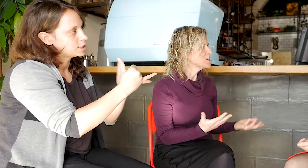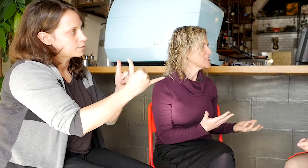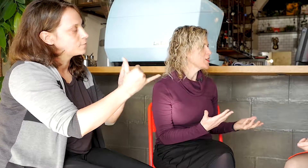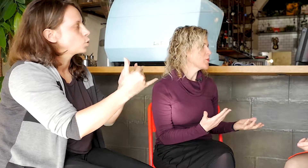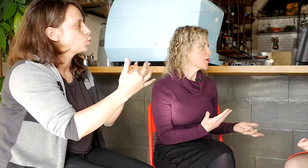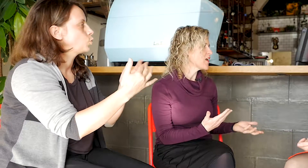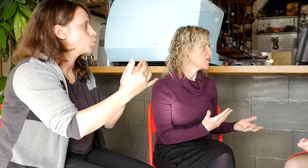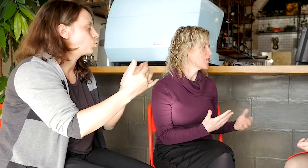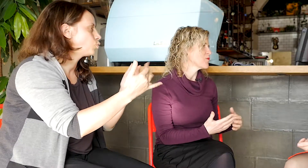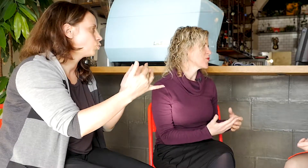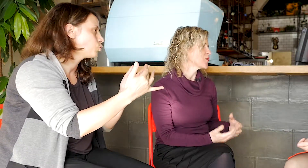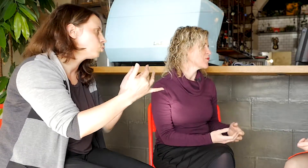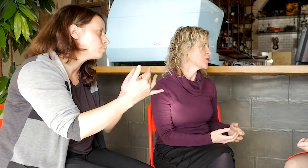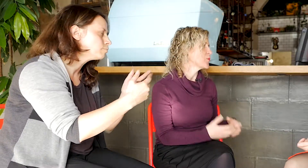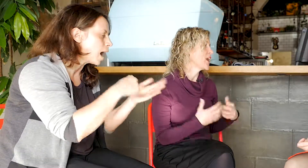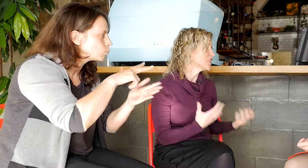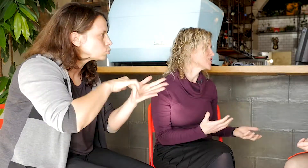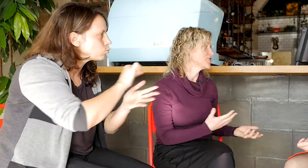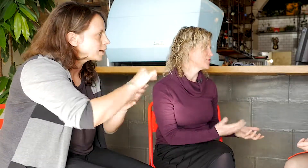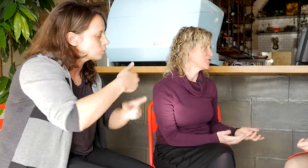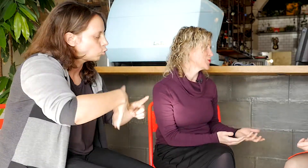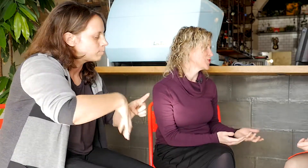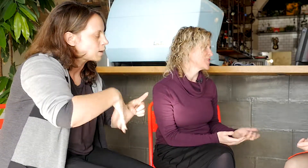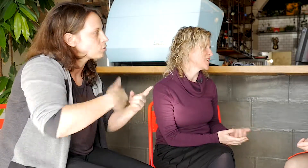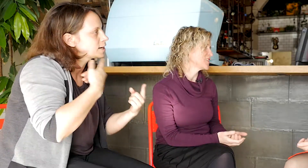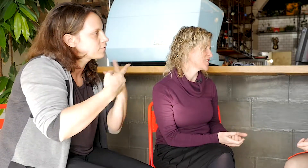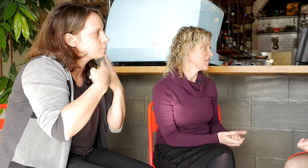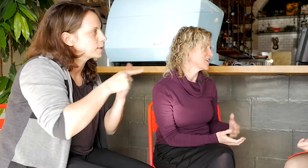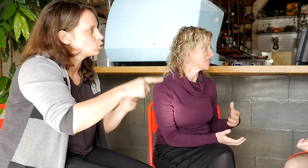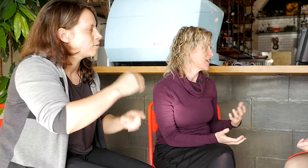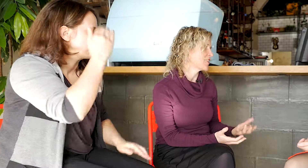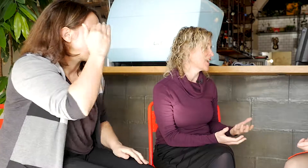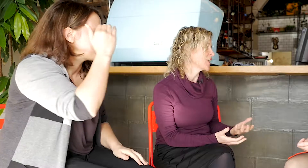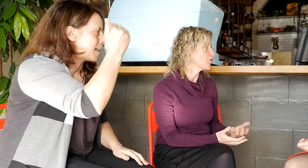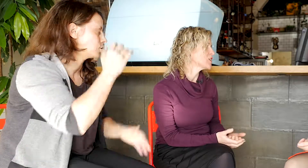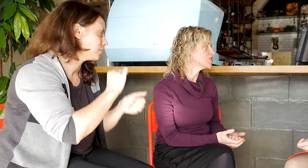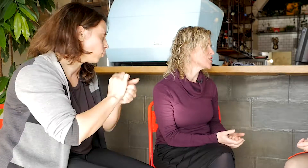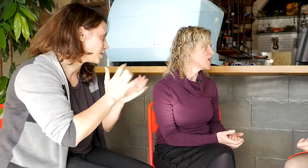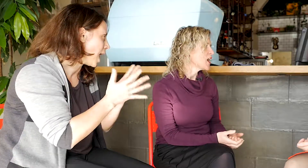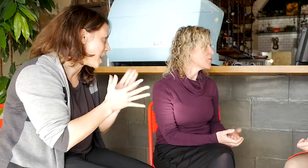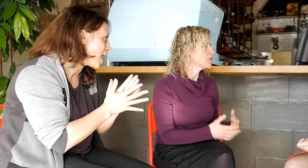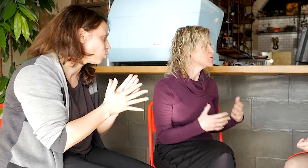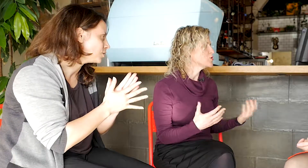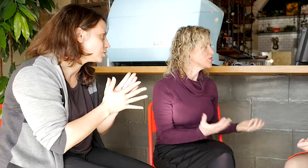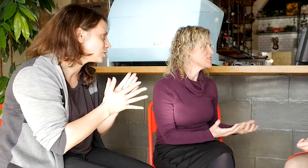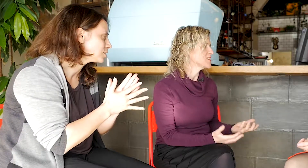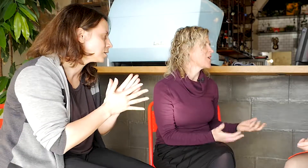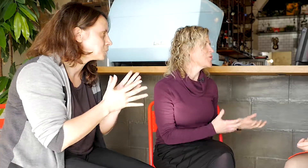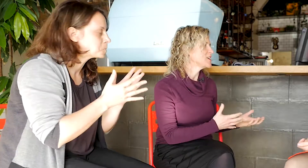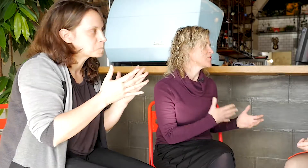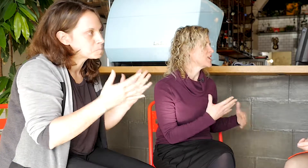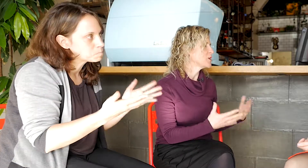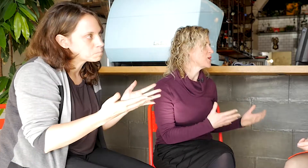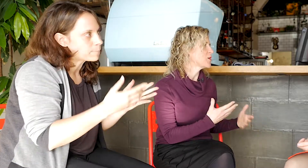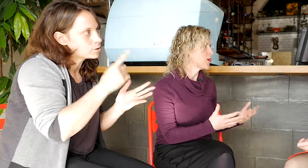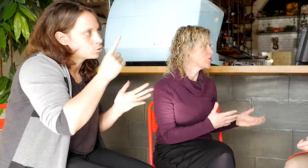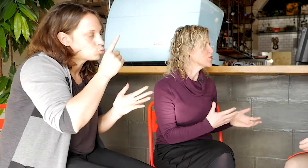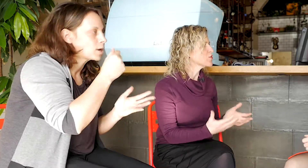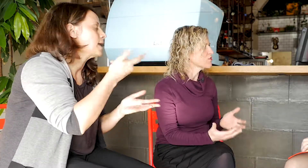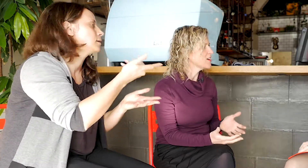in your bio that you've got a real passion for New Zealand Sign and the language, and perhaps you could tell me sort of a little bit about your career and